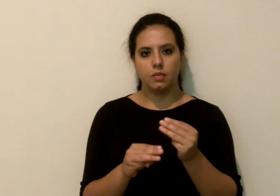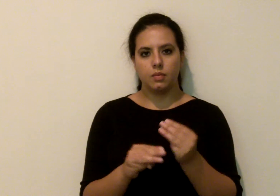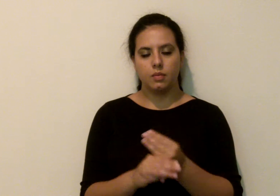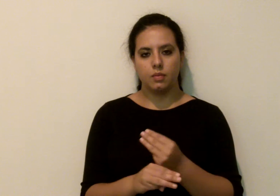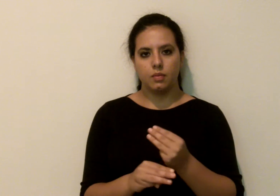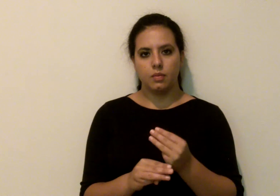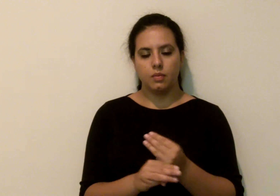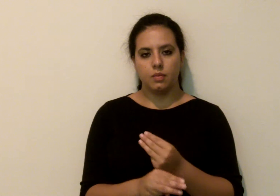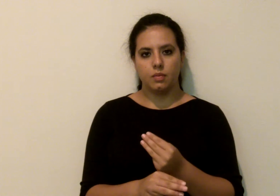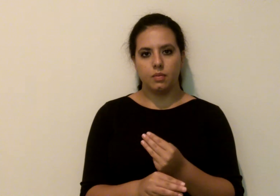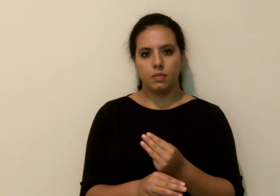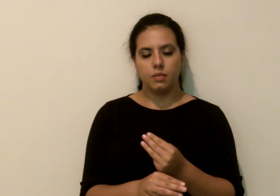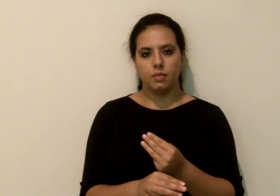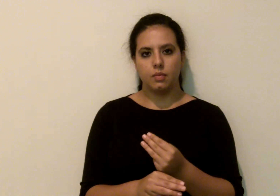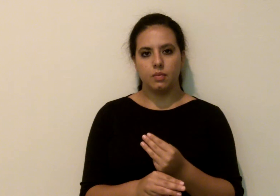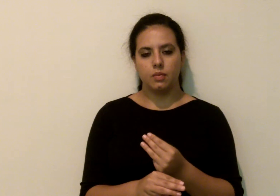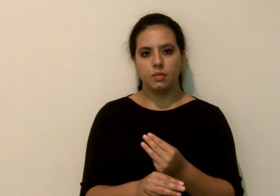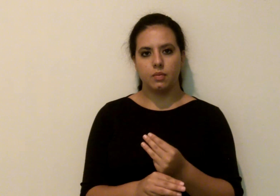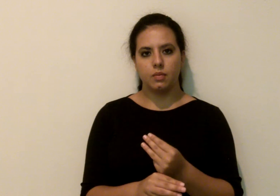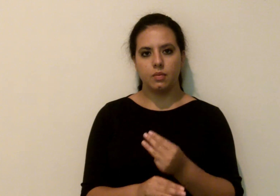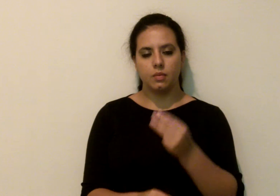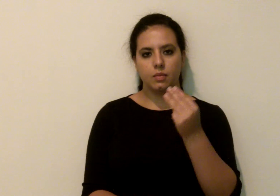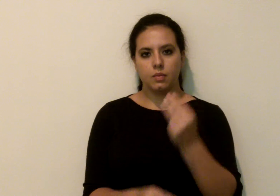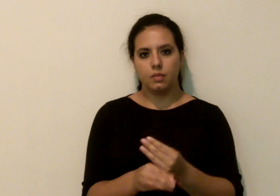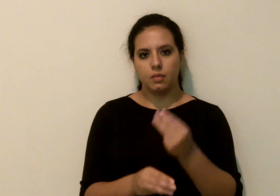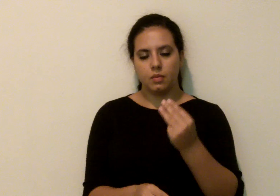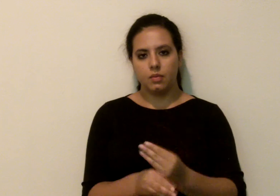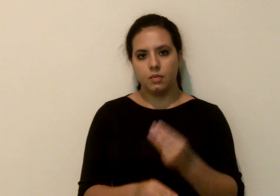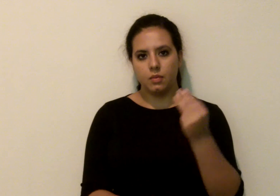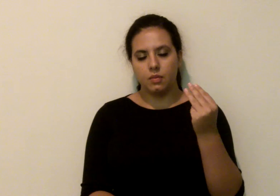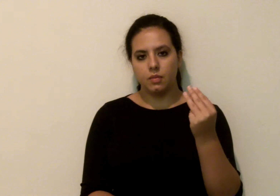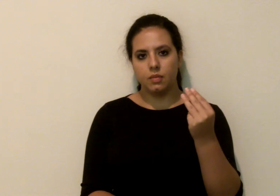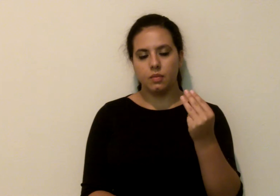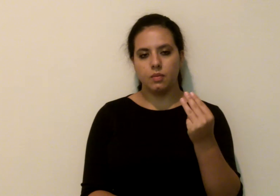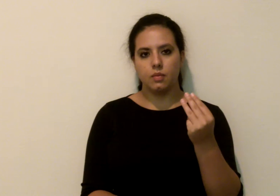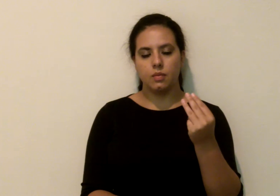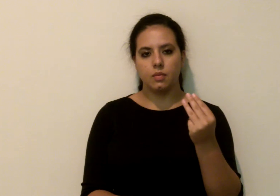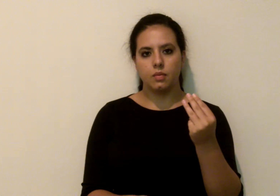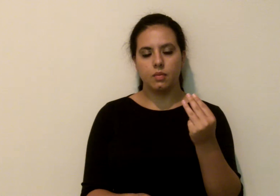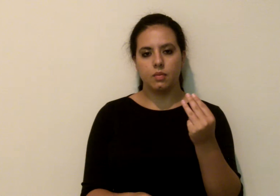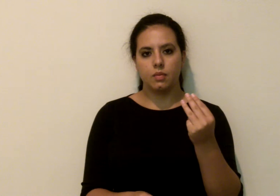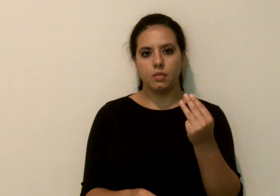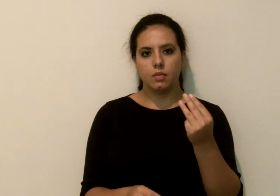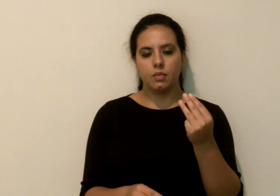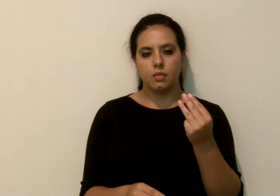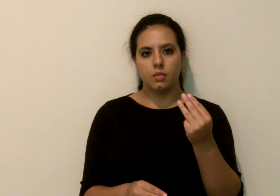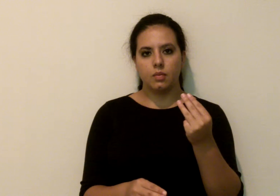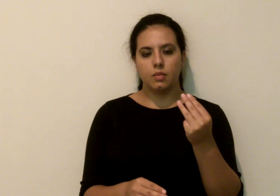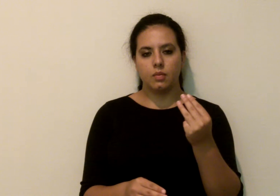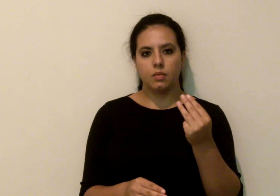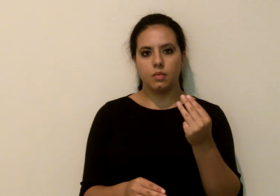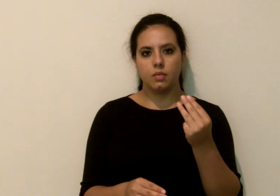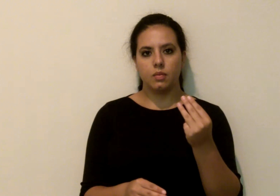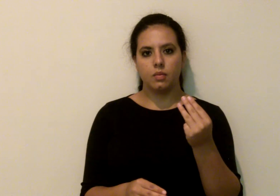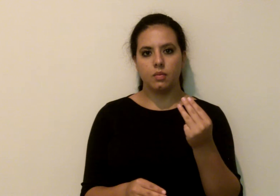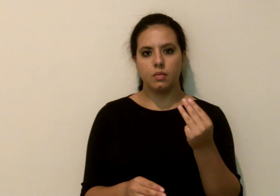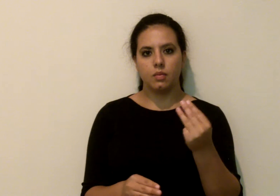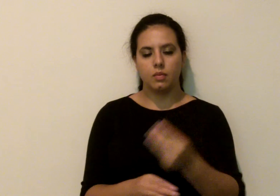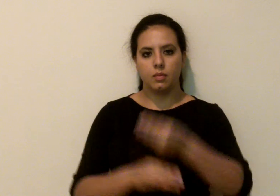okay? I've got people doing, they're bouncing. I have people doing like gymnastics, they're